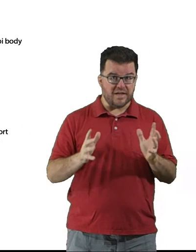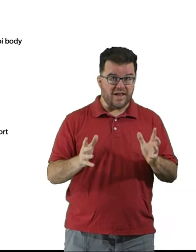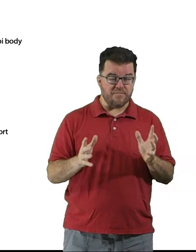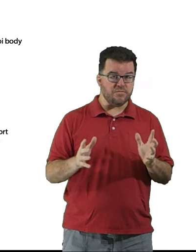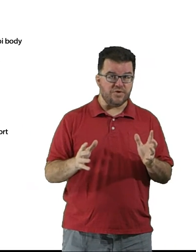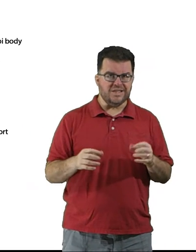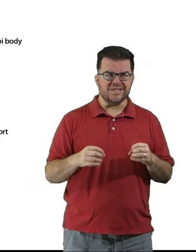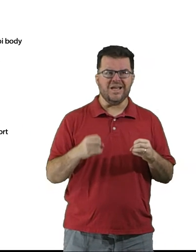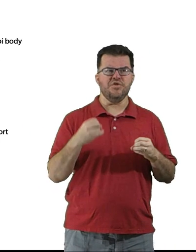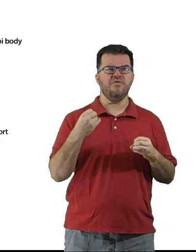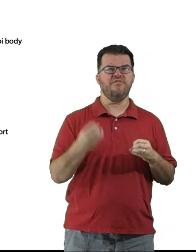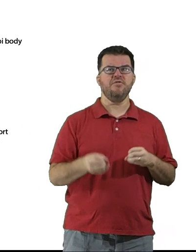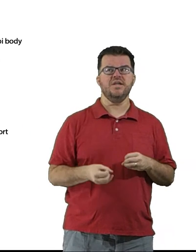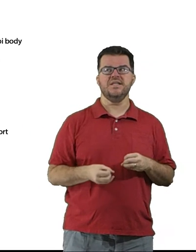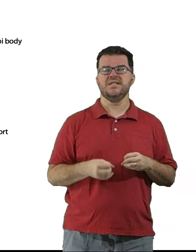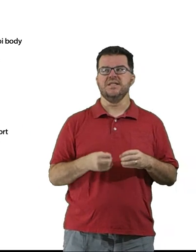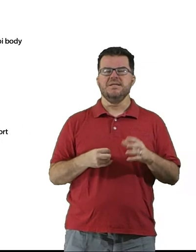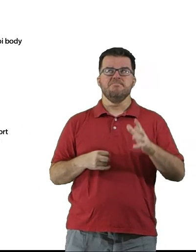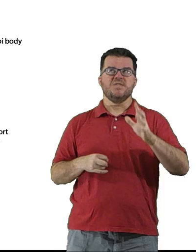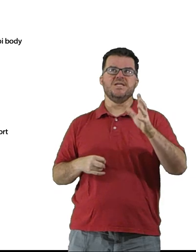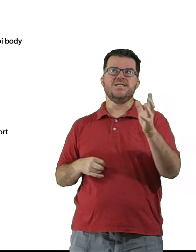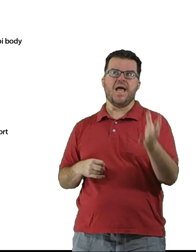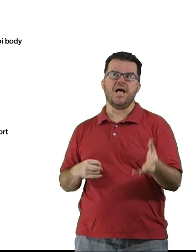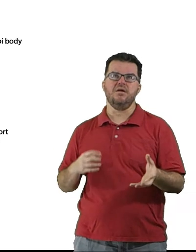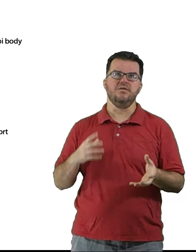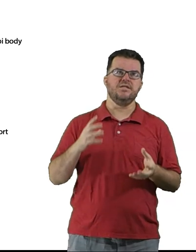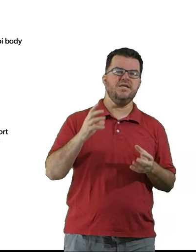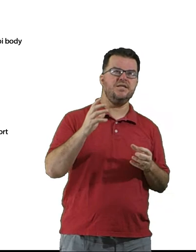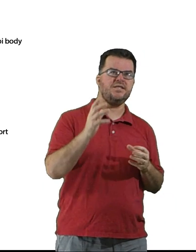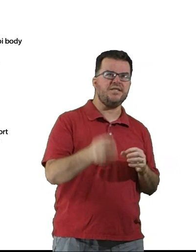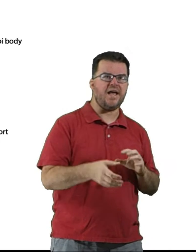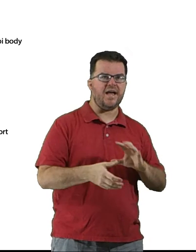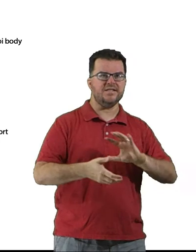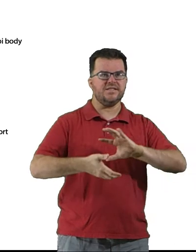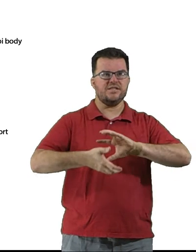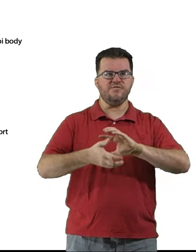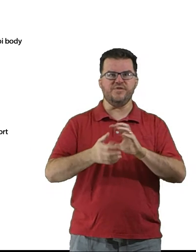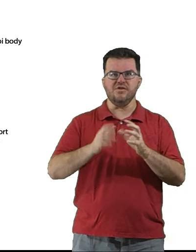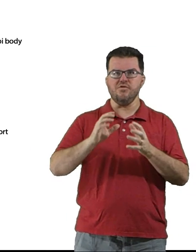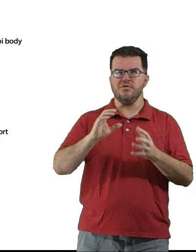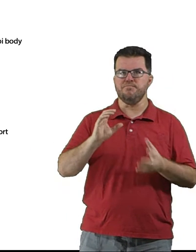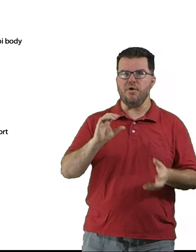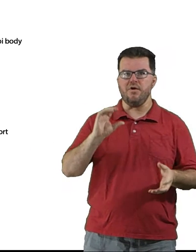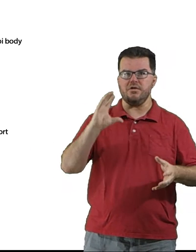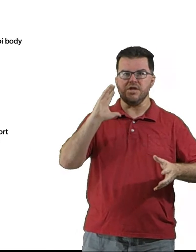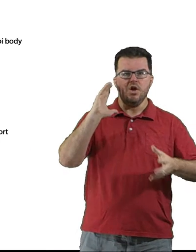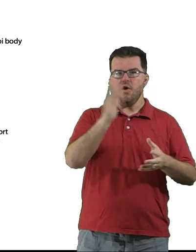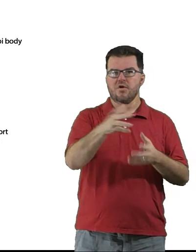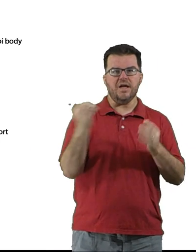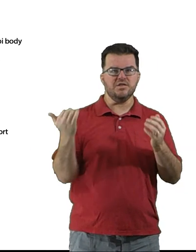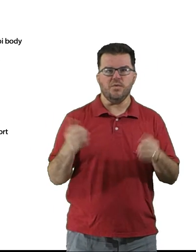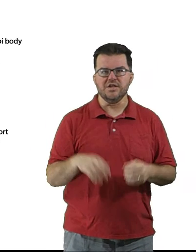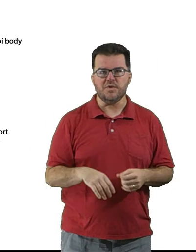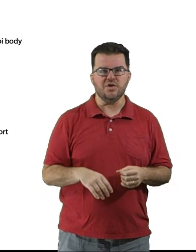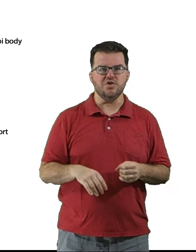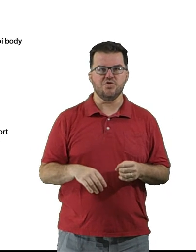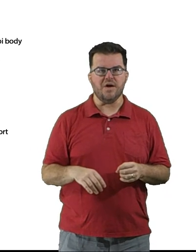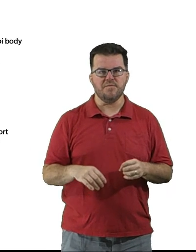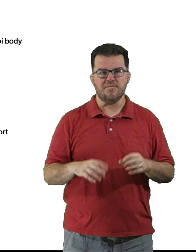have membranes, and their various canals, sacs, spheres, balls, all kinds of ways we could describe them.